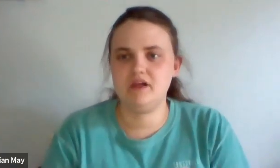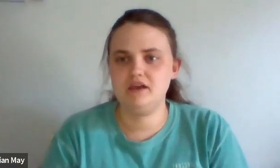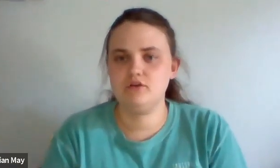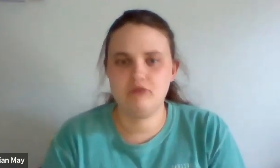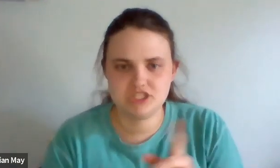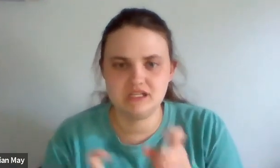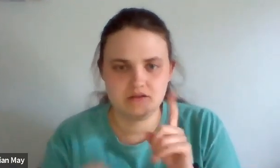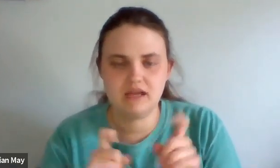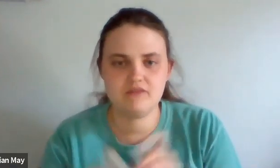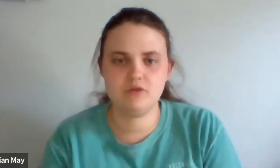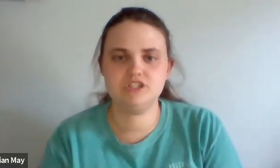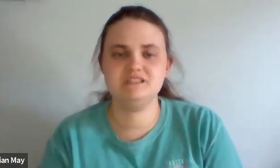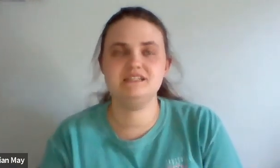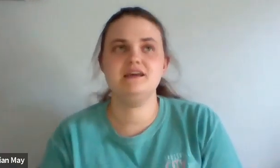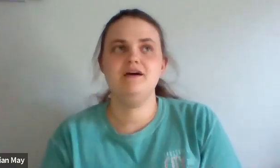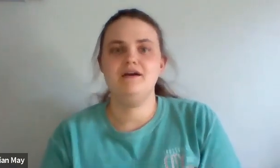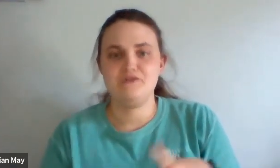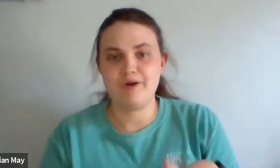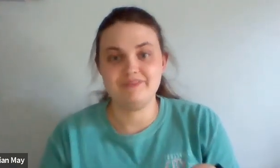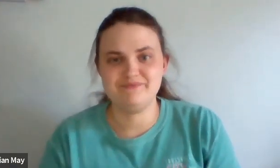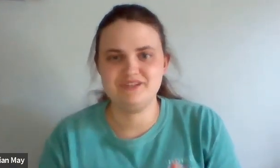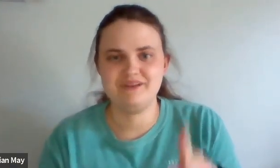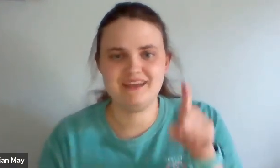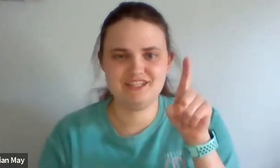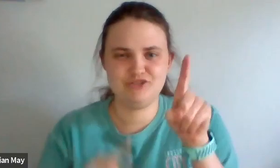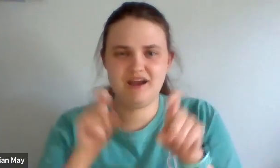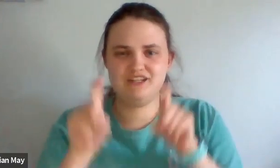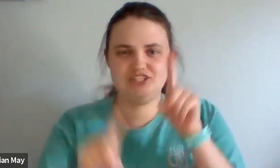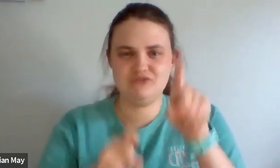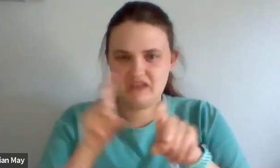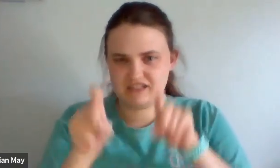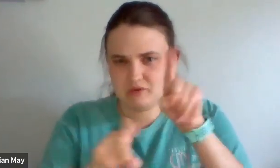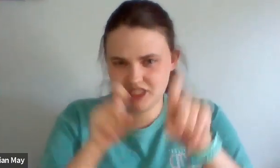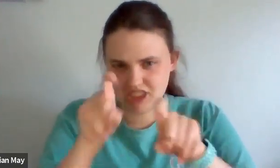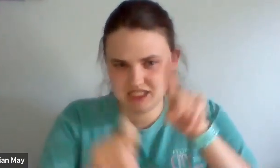like questioning, like having questions, is you probably see me doing it, is you kind of just do this, questions.